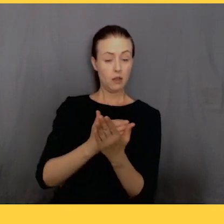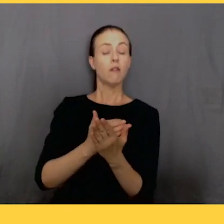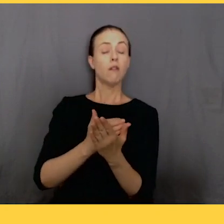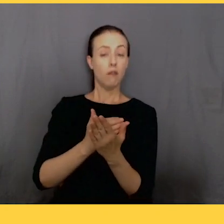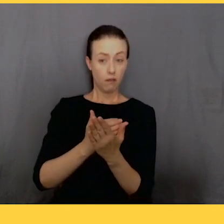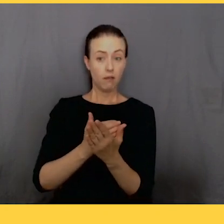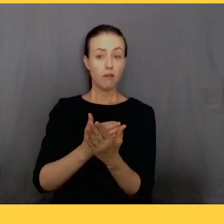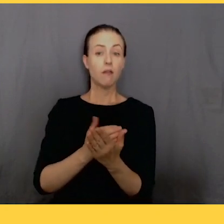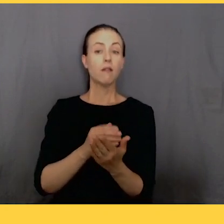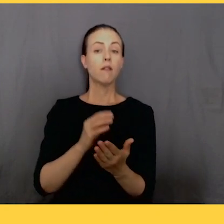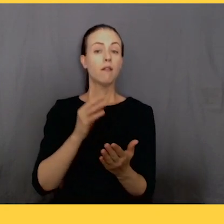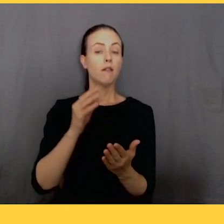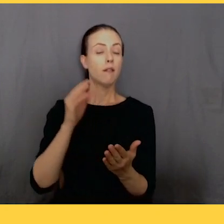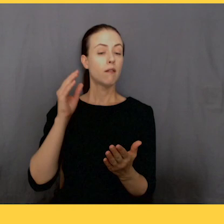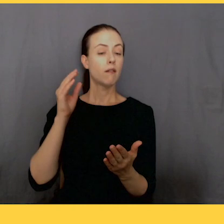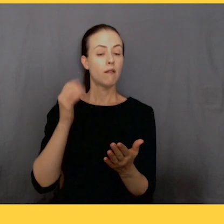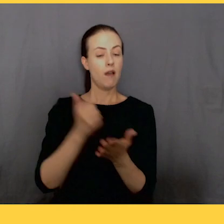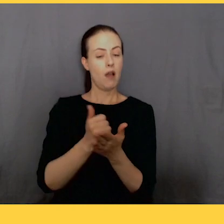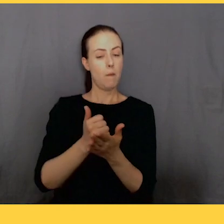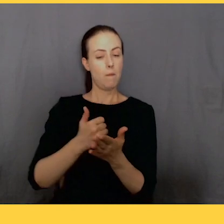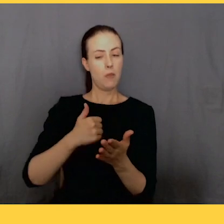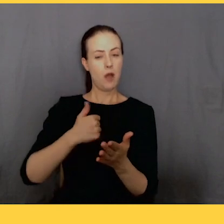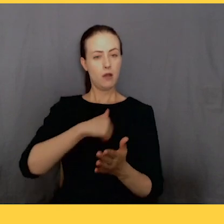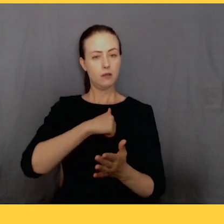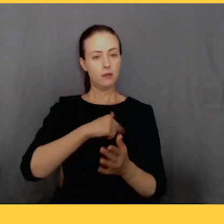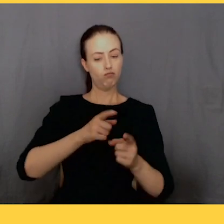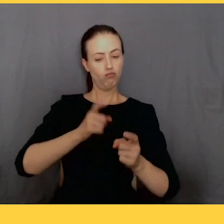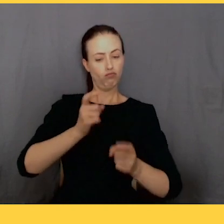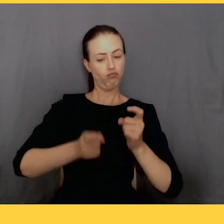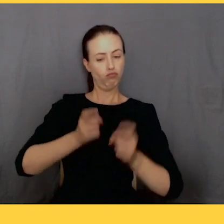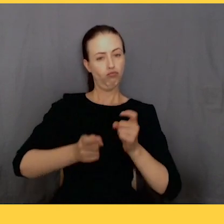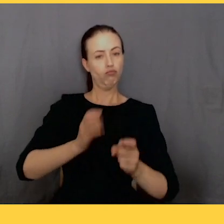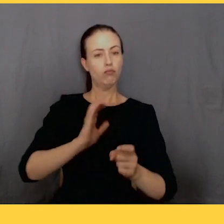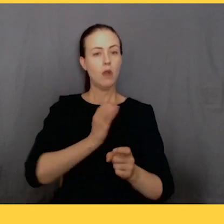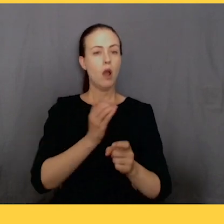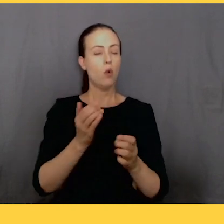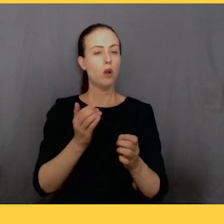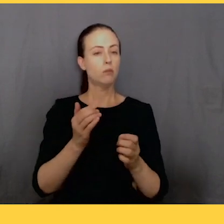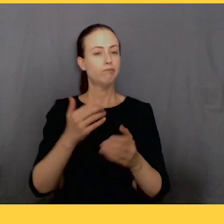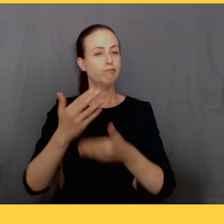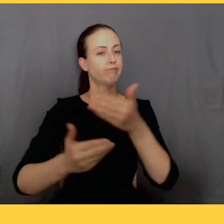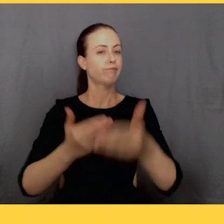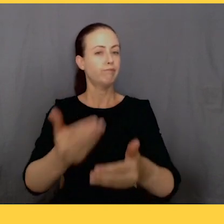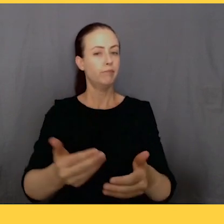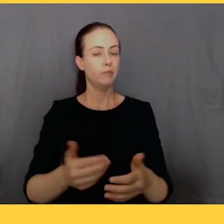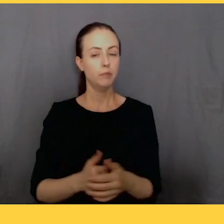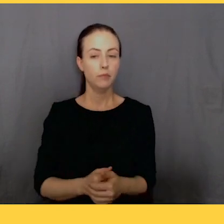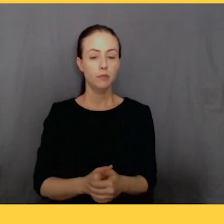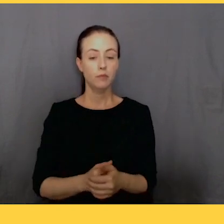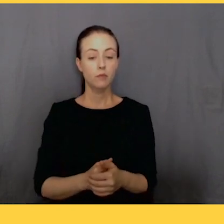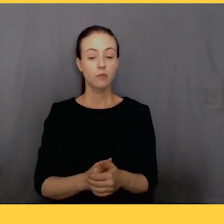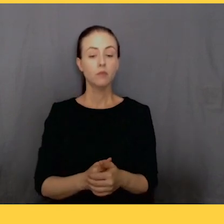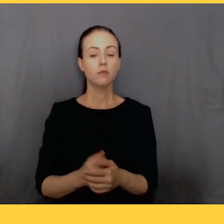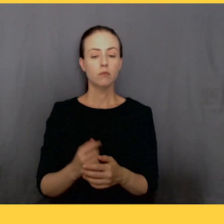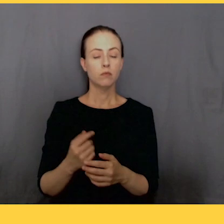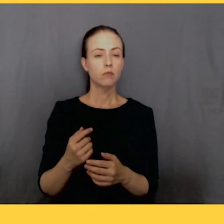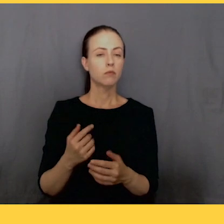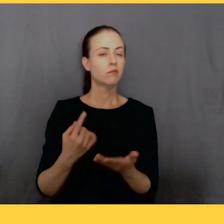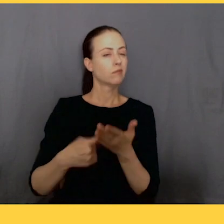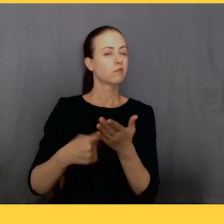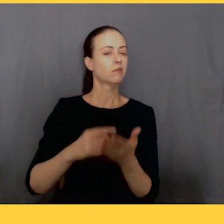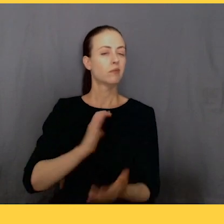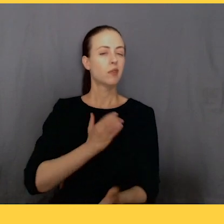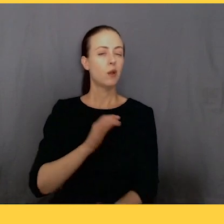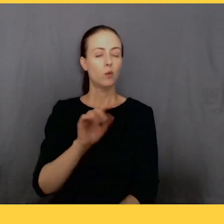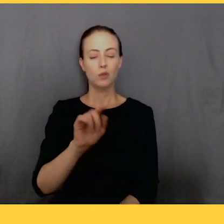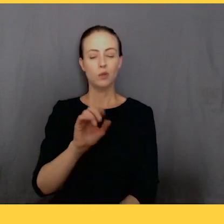refine our process on a going forward basis. Let me talk a little bit about the wildfire mitigation tools that we have. Last year,